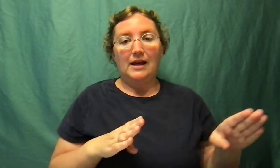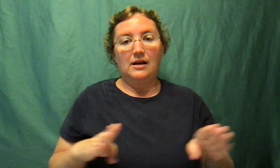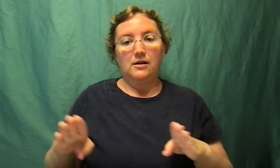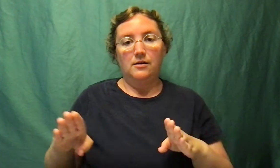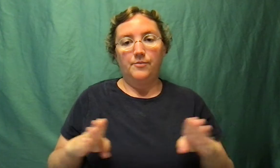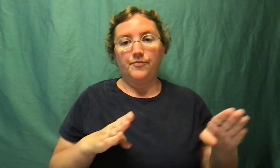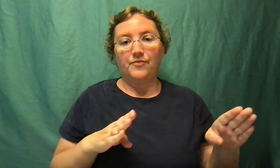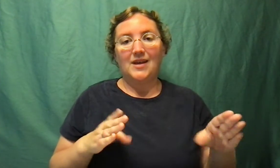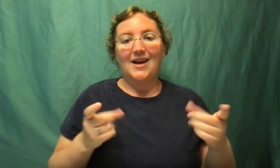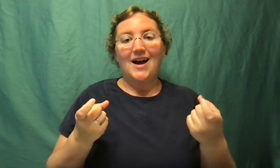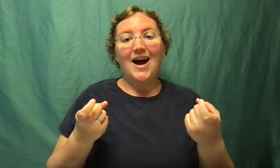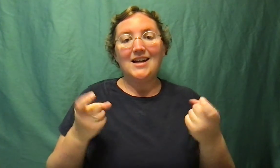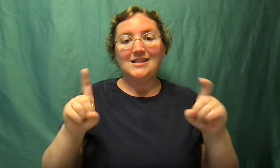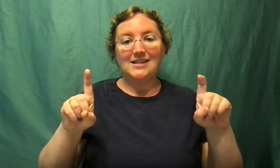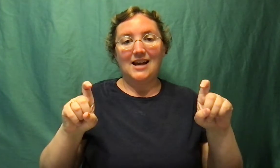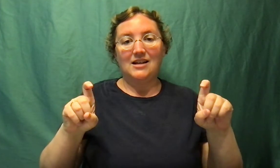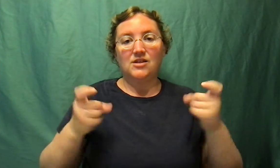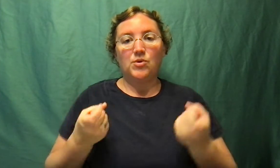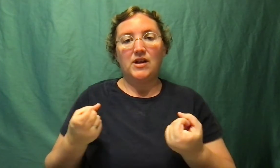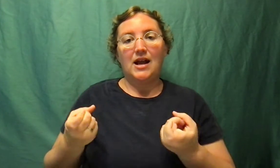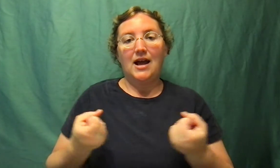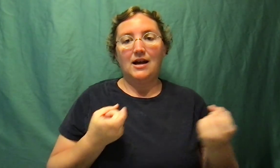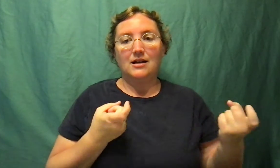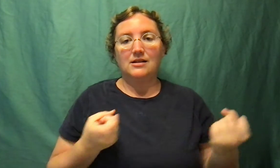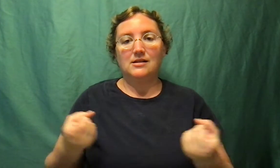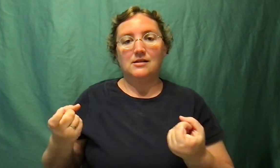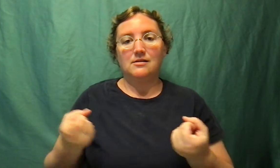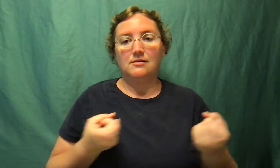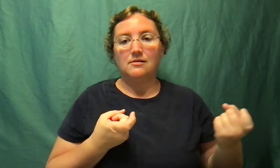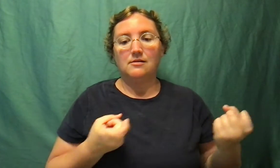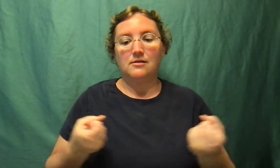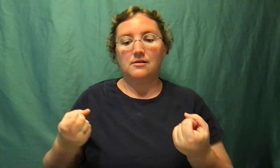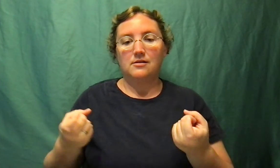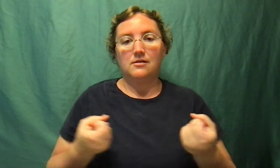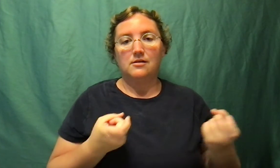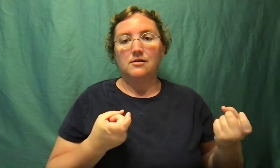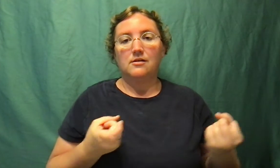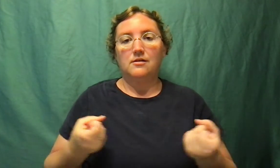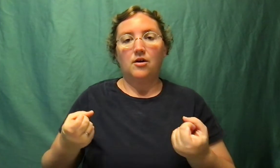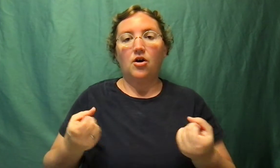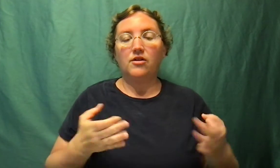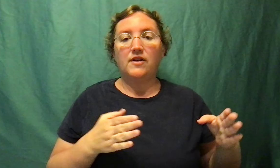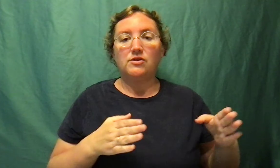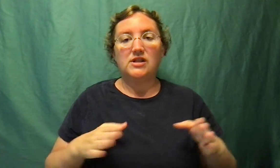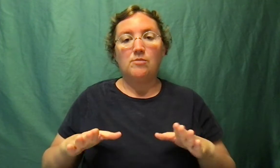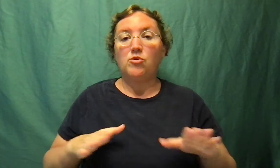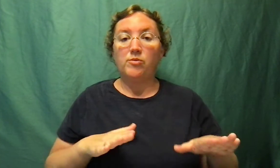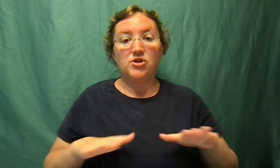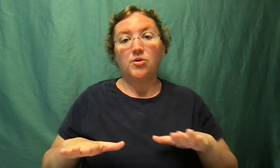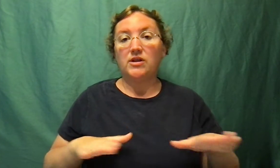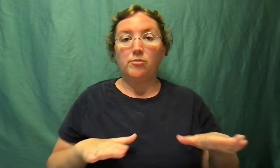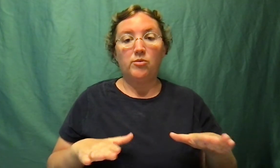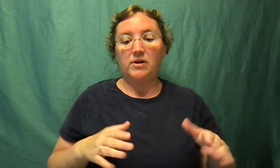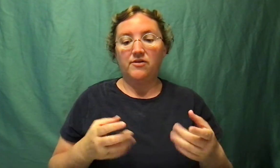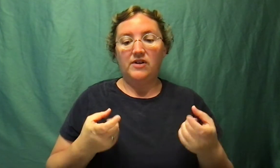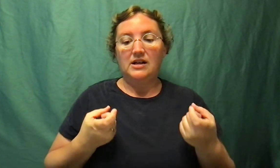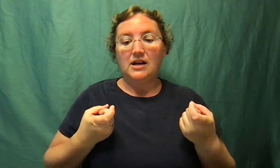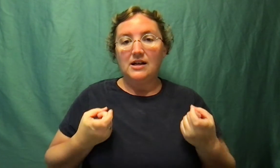rollerblade. Ice skate is with an X. All in those same movements, showing the movement of the feet. Then